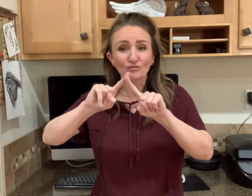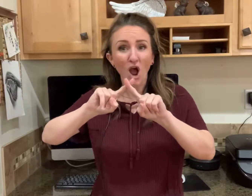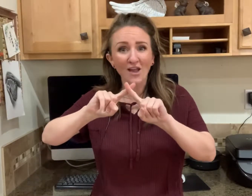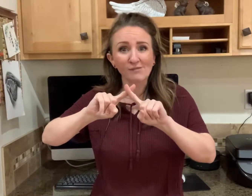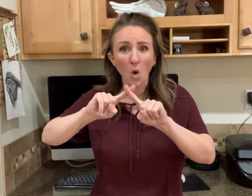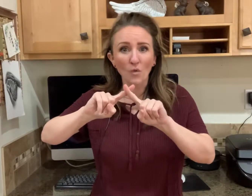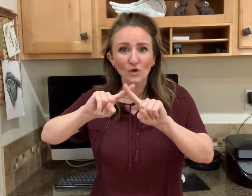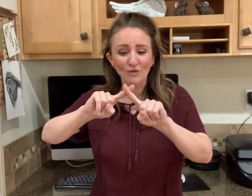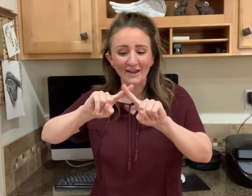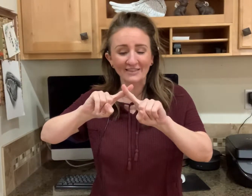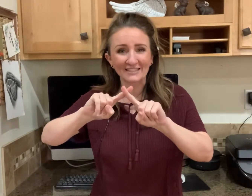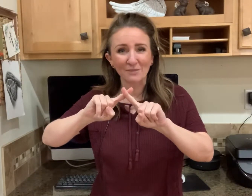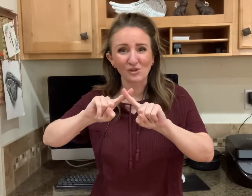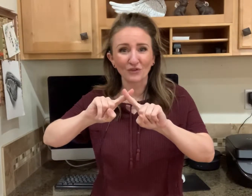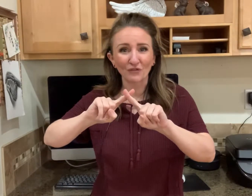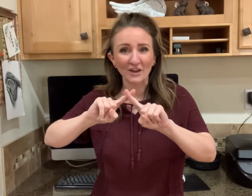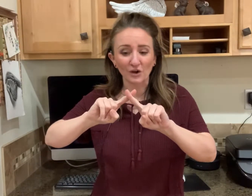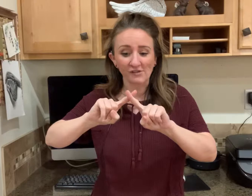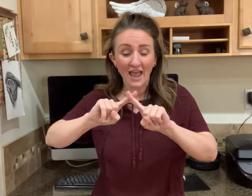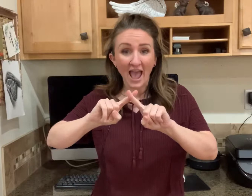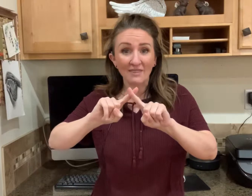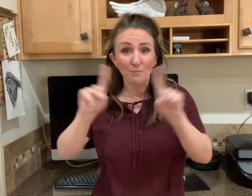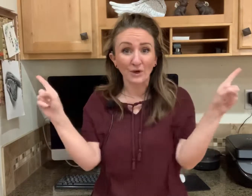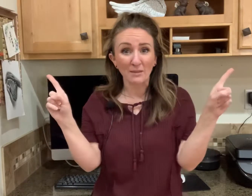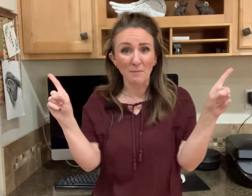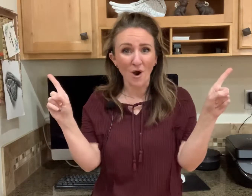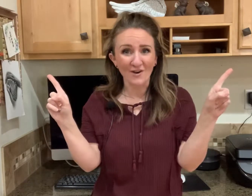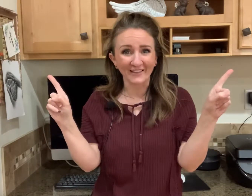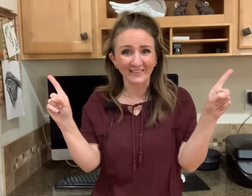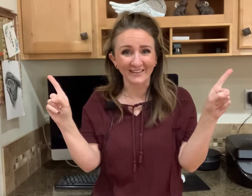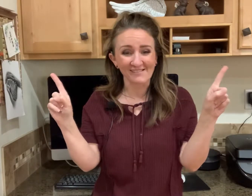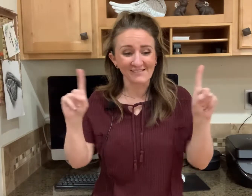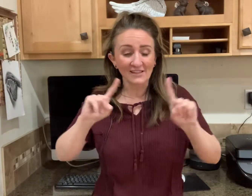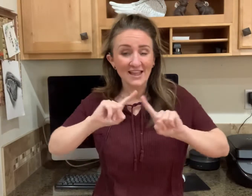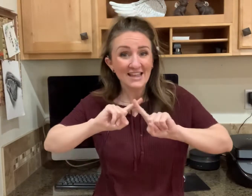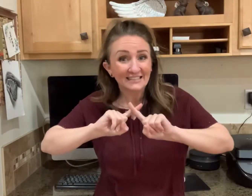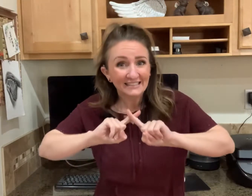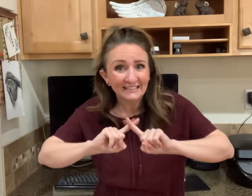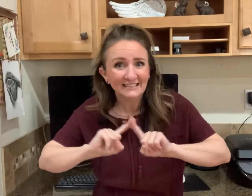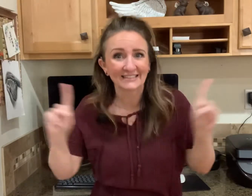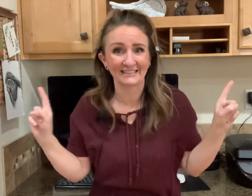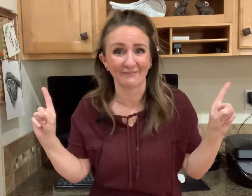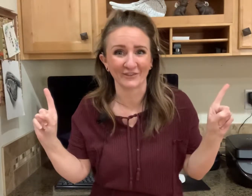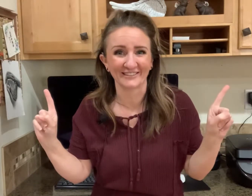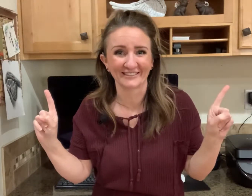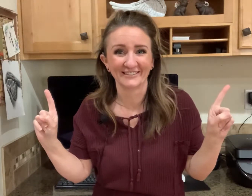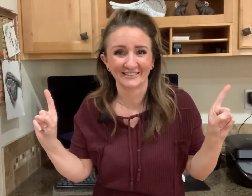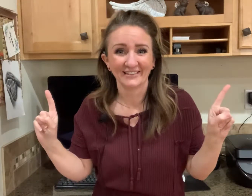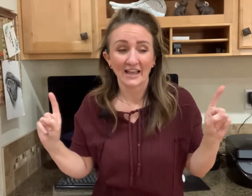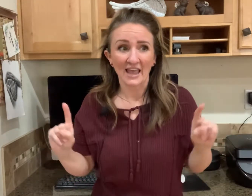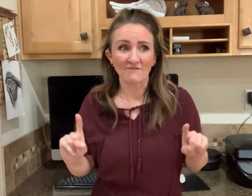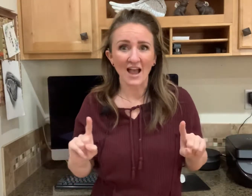cross over right at the tips of your fingers and then bring them apart like this. Different. If I